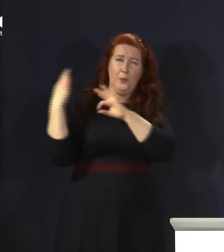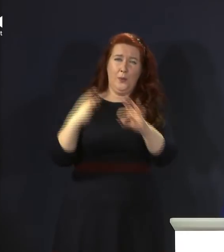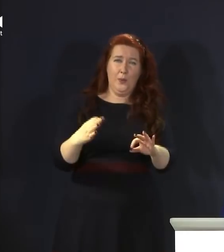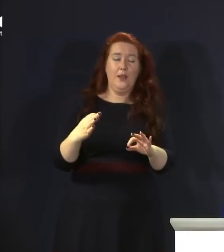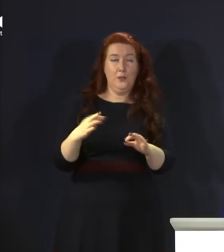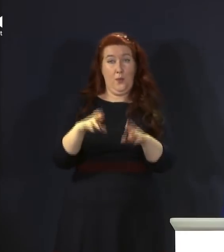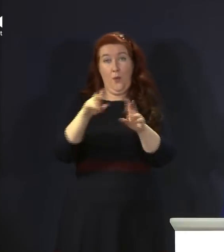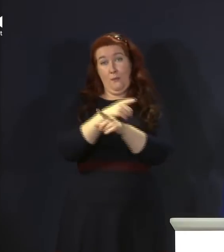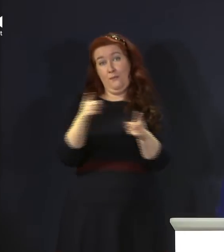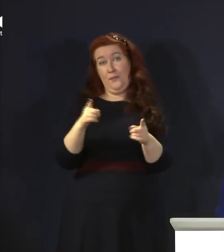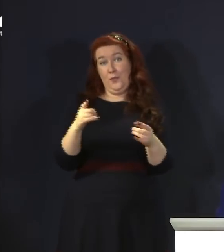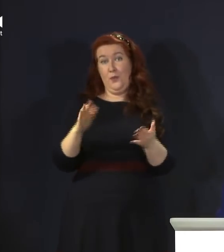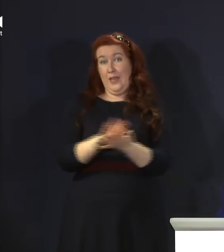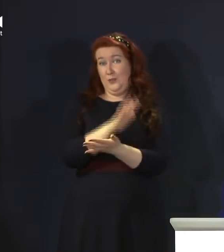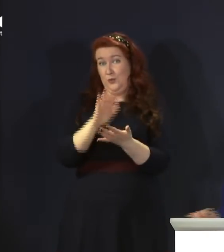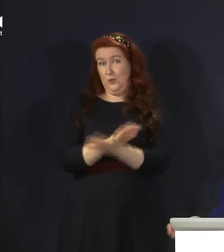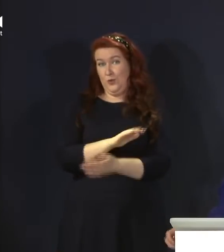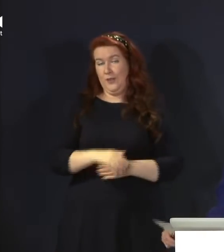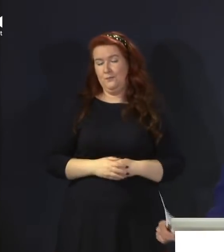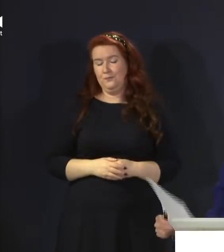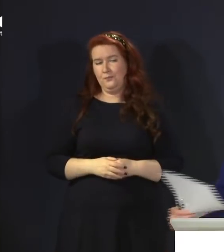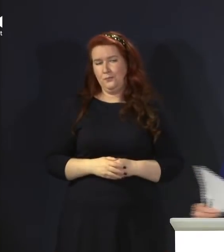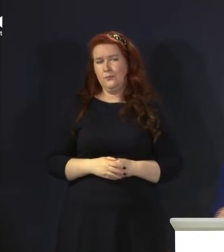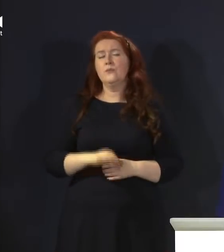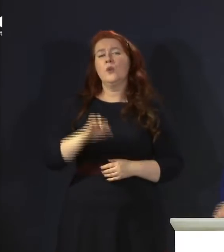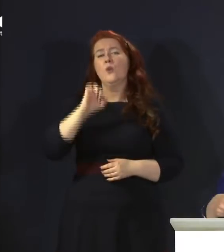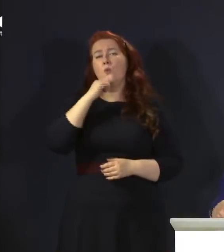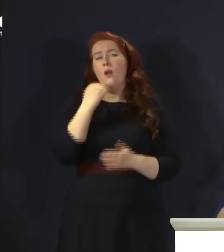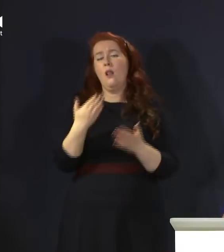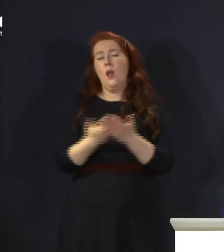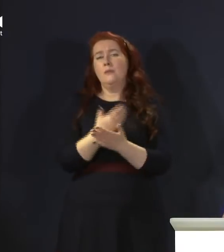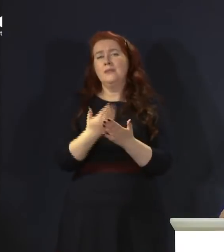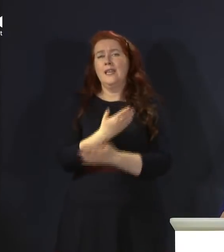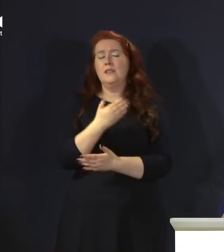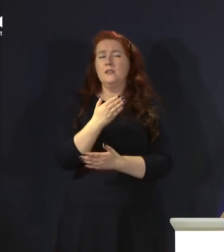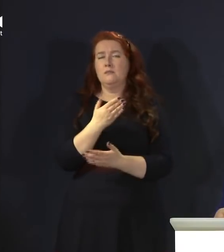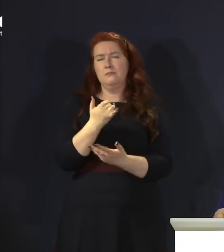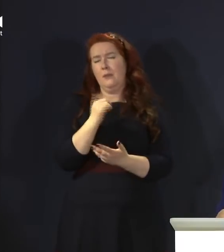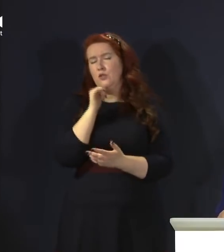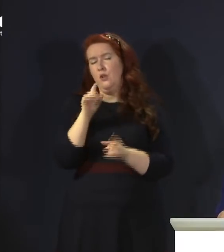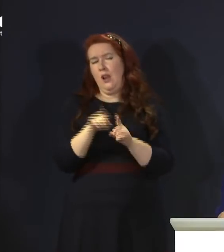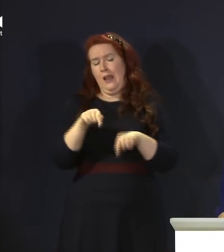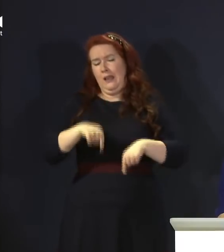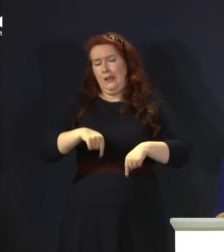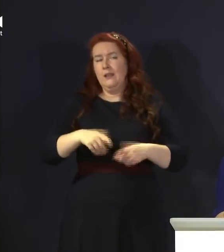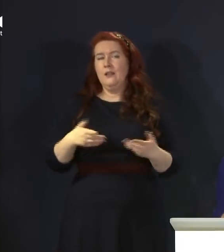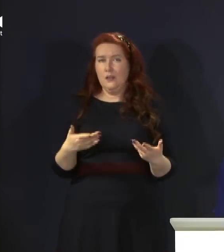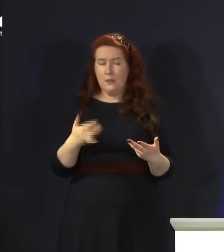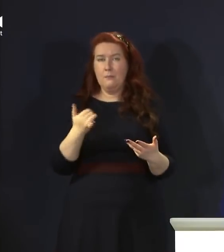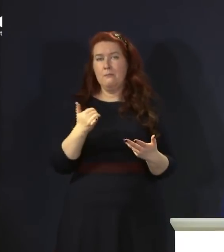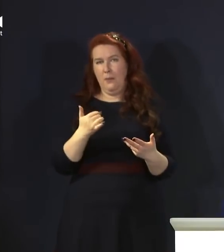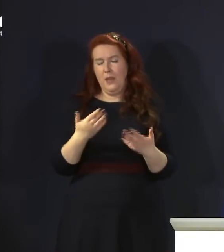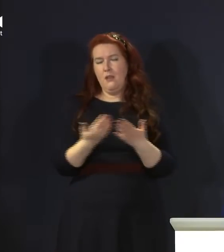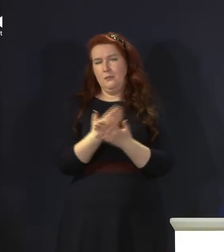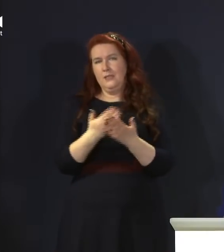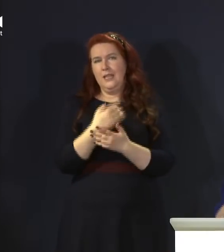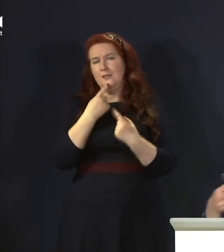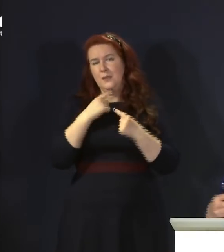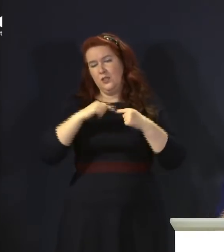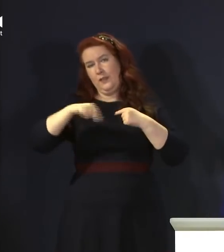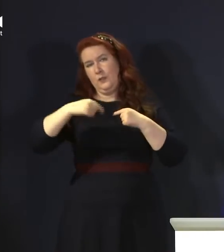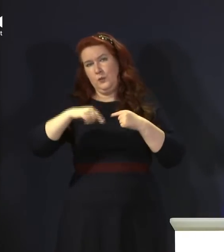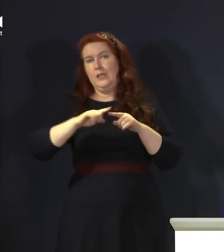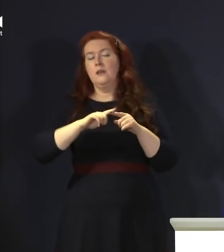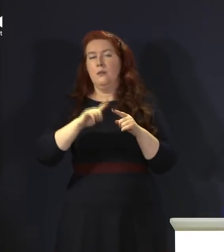all enjoy those moments. We will give an update, not necessarily in this format. We'll give information on that later in the week, but we will give